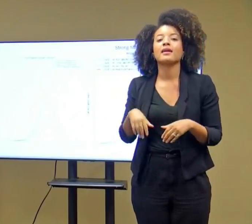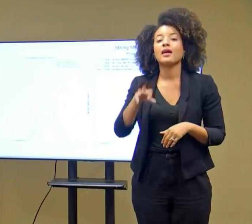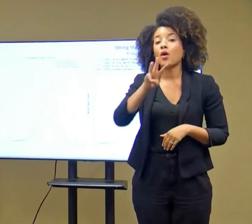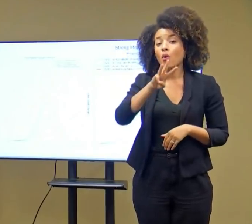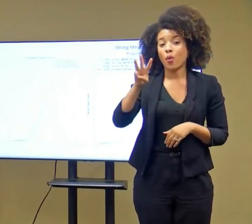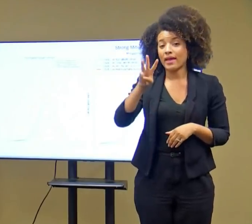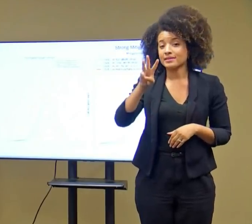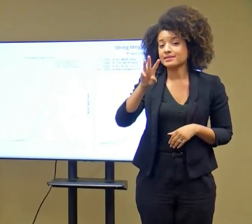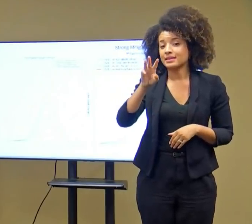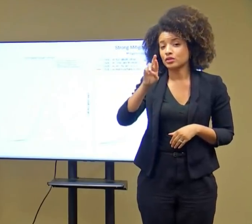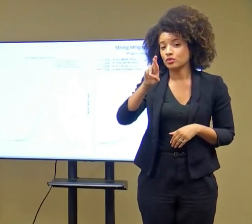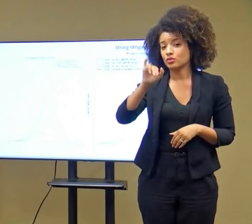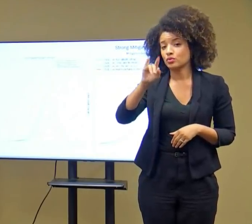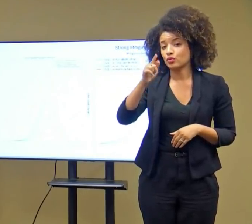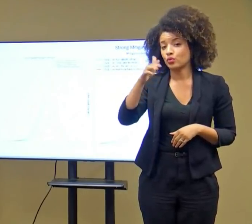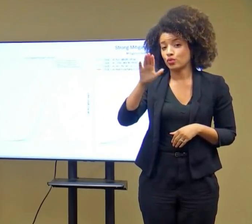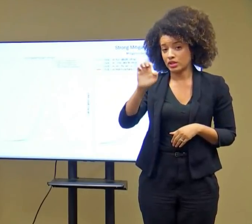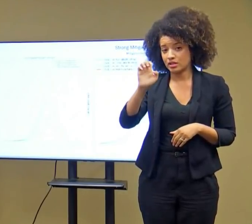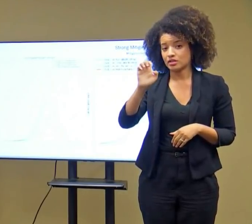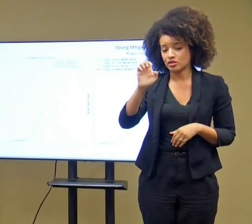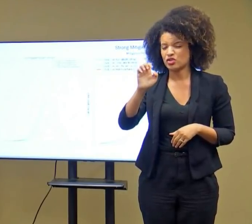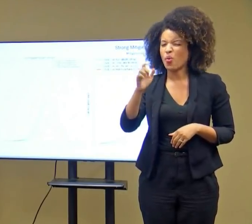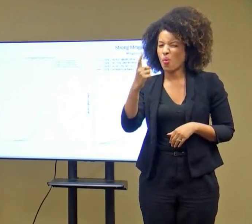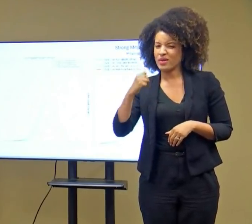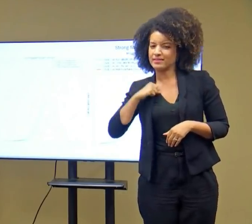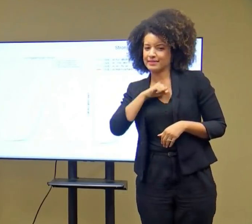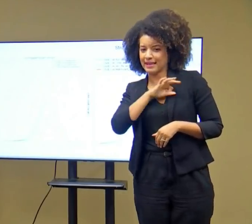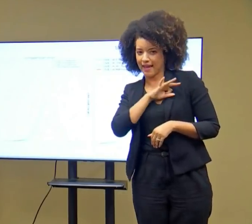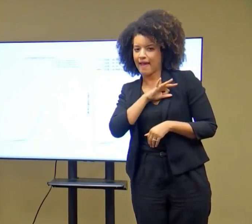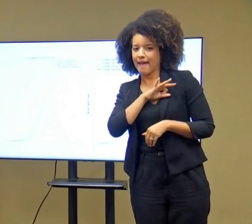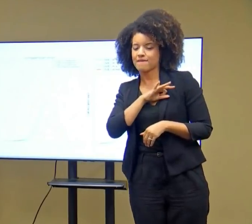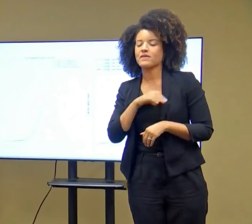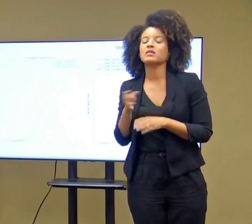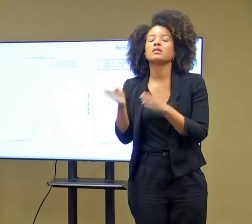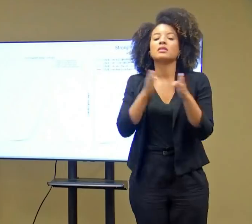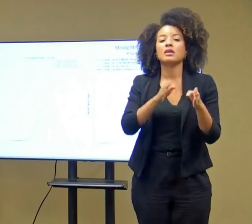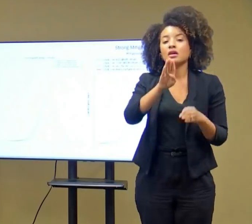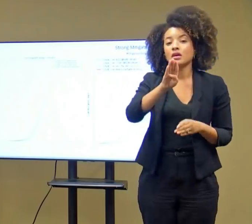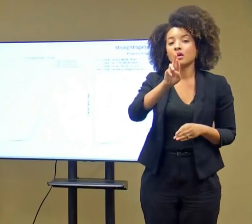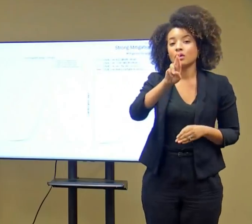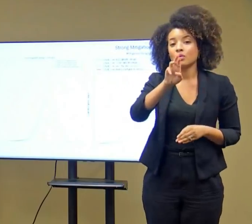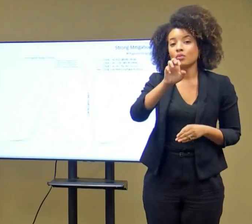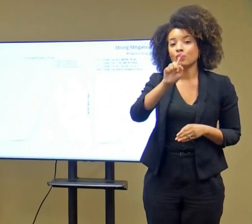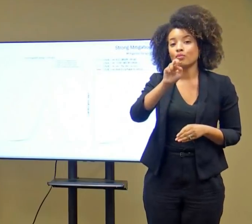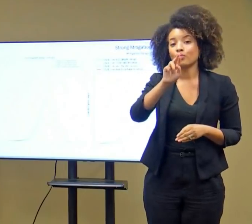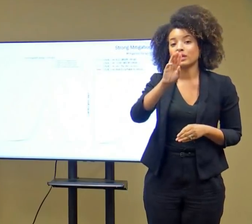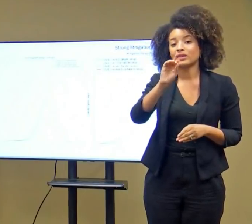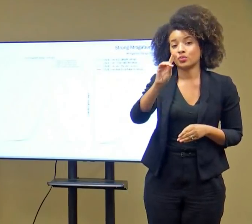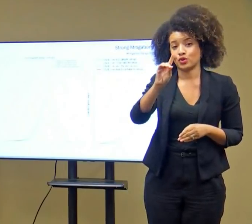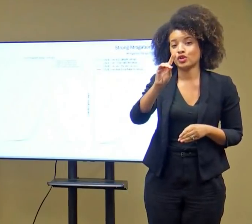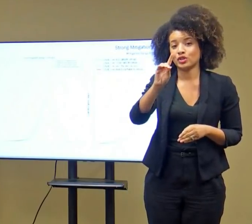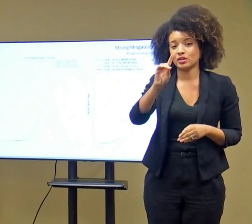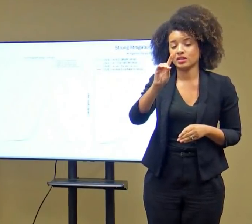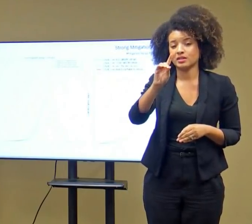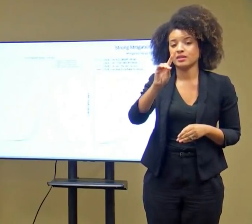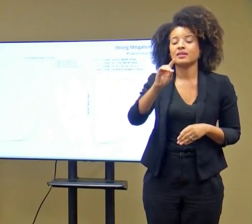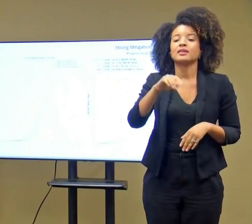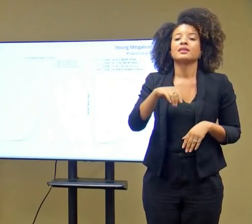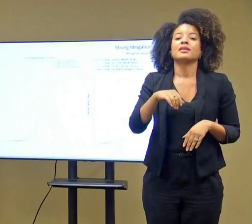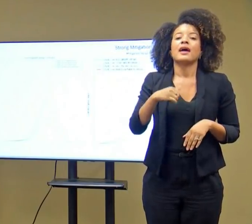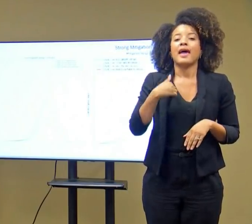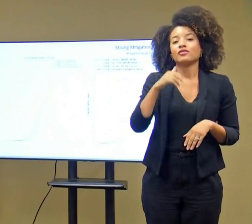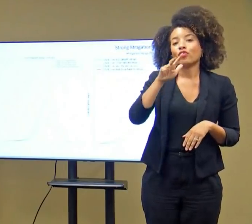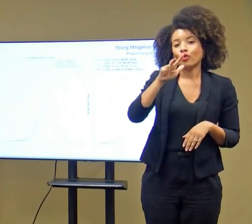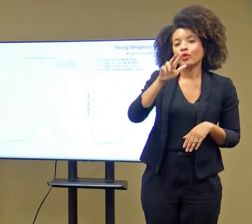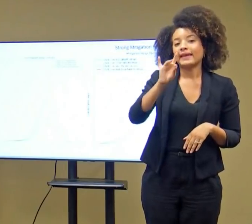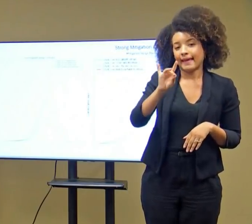West Ridge Nursing Home, 1 staff member. Brentwood Place 1 has 38 residents or